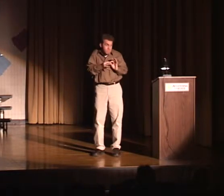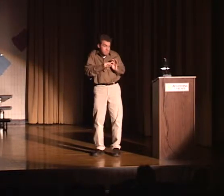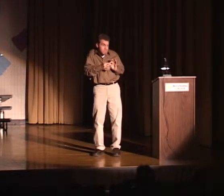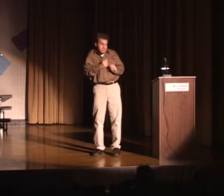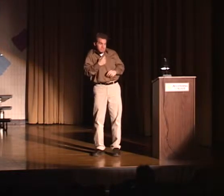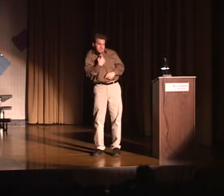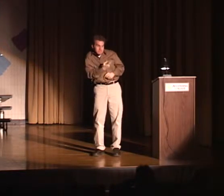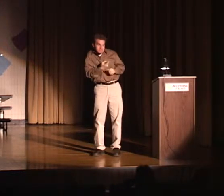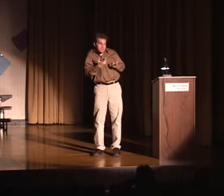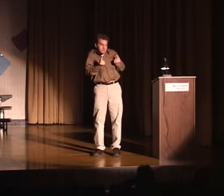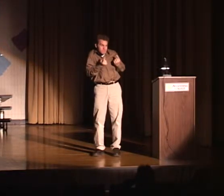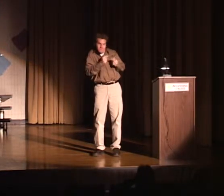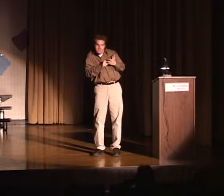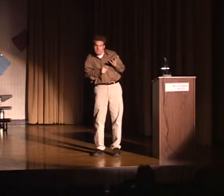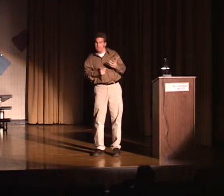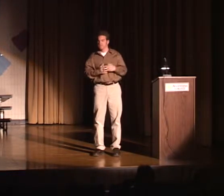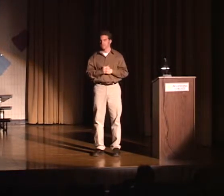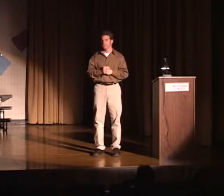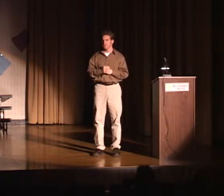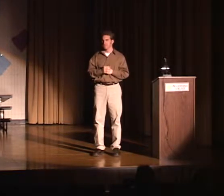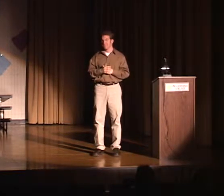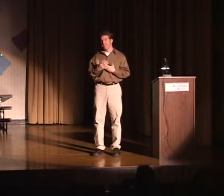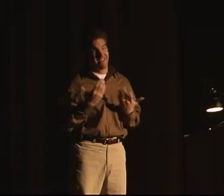or understand what was going on.